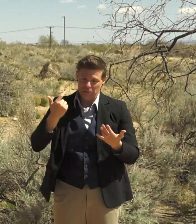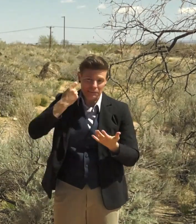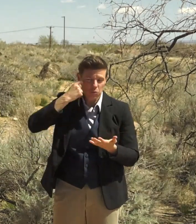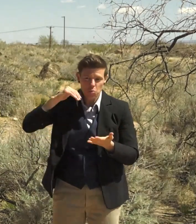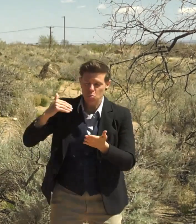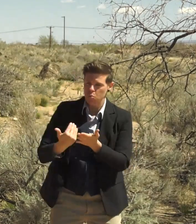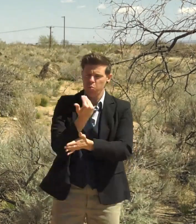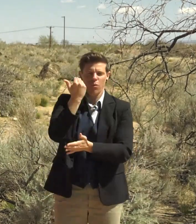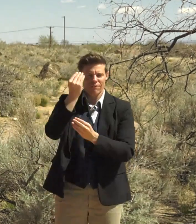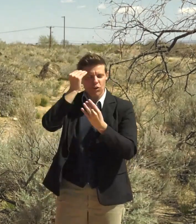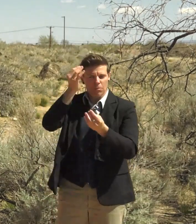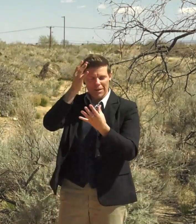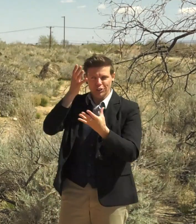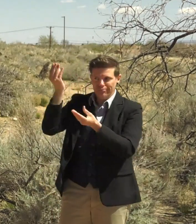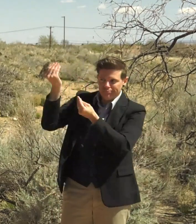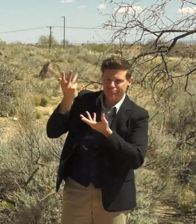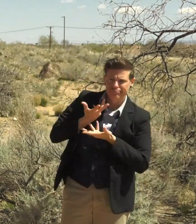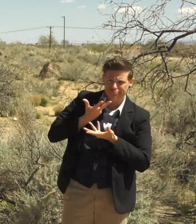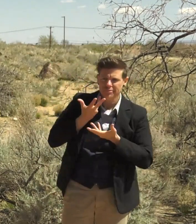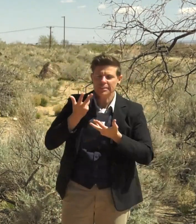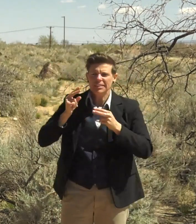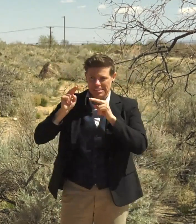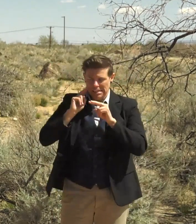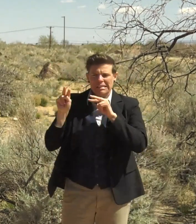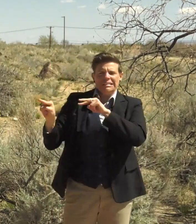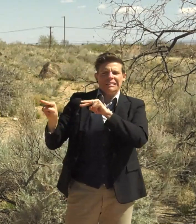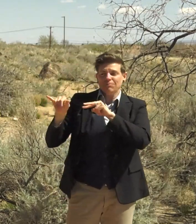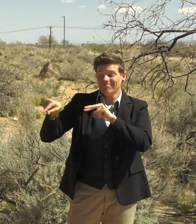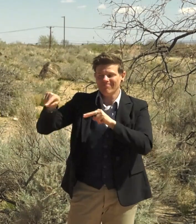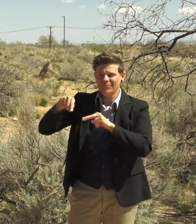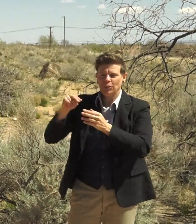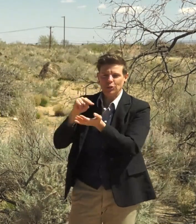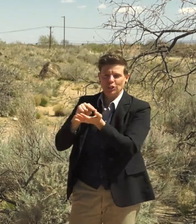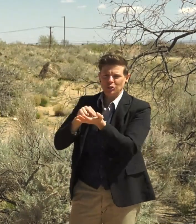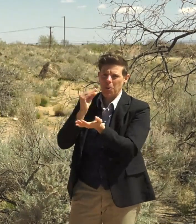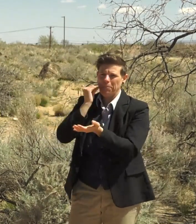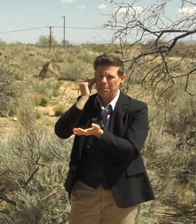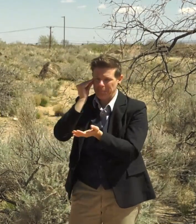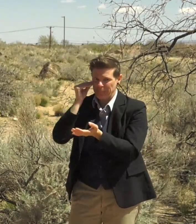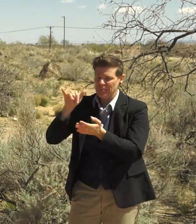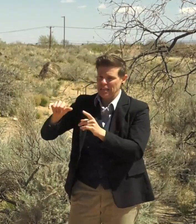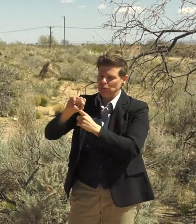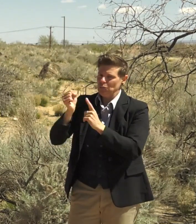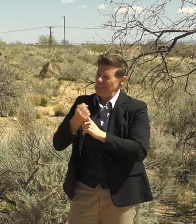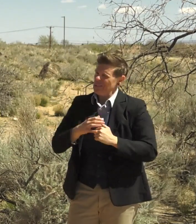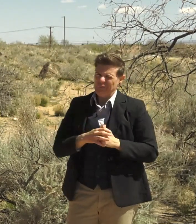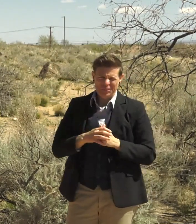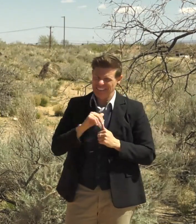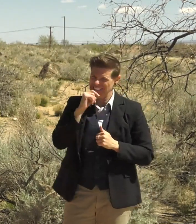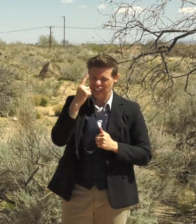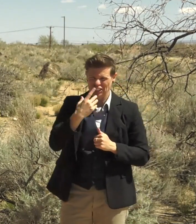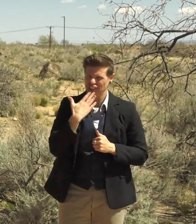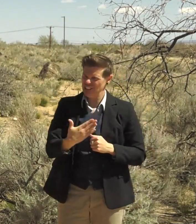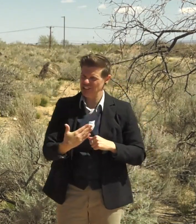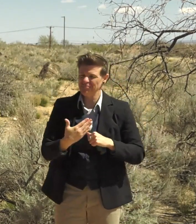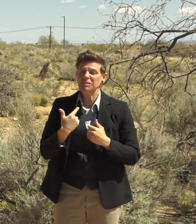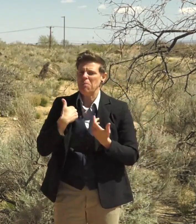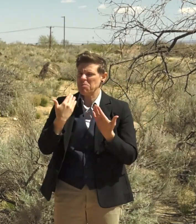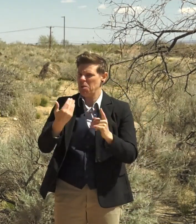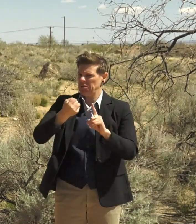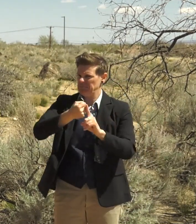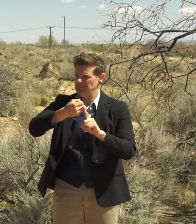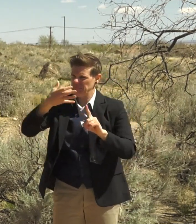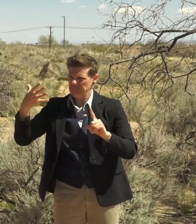our continuing vigilance with respect to nursing homes. And after we finish this, we'll hand it over to our city councilor. So